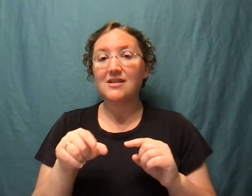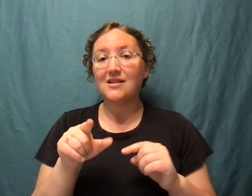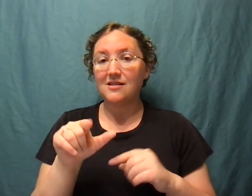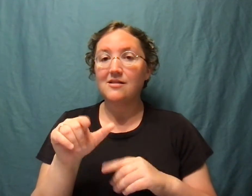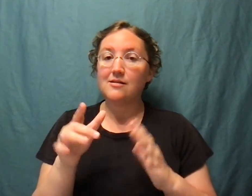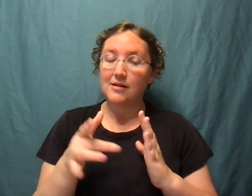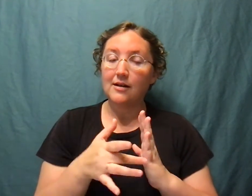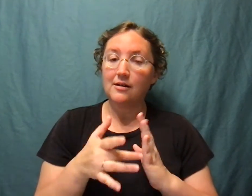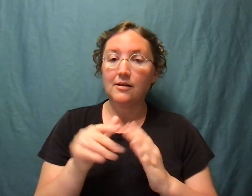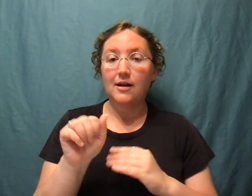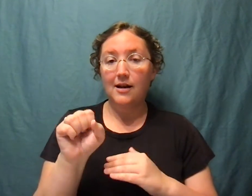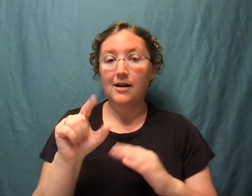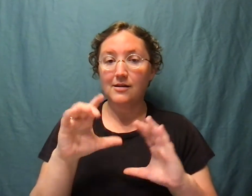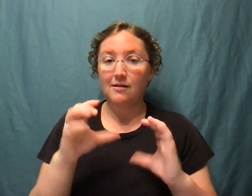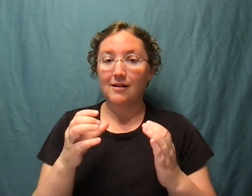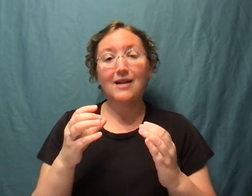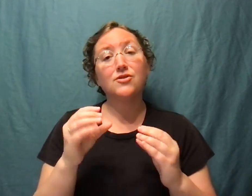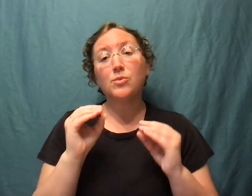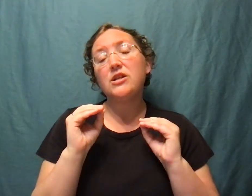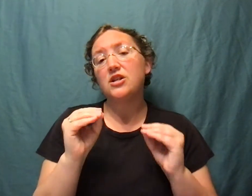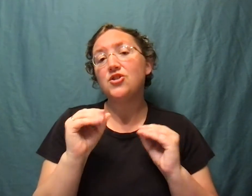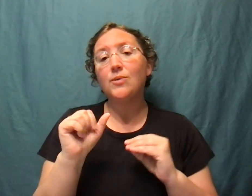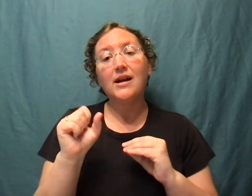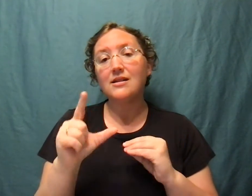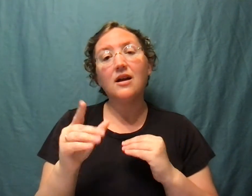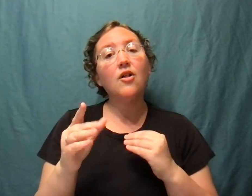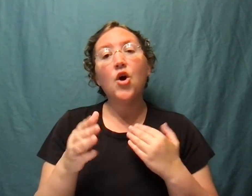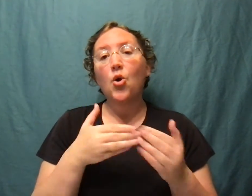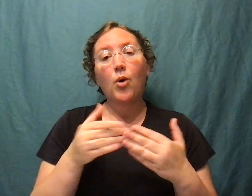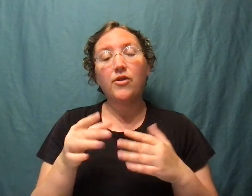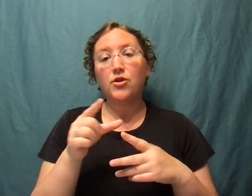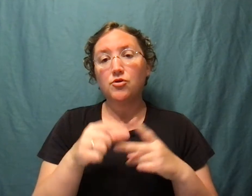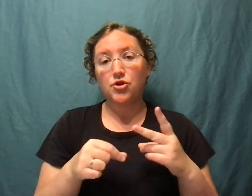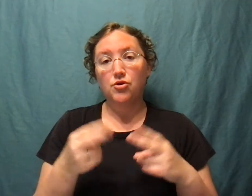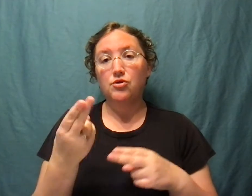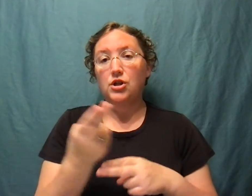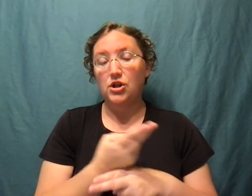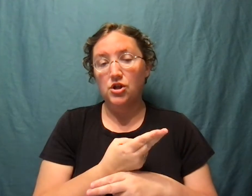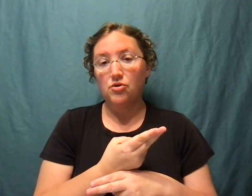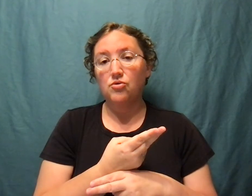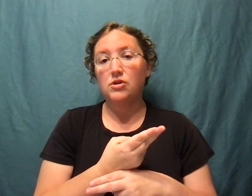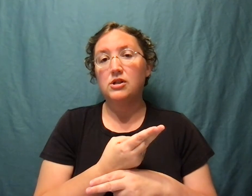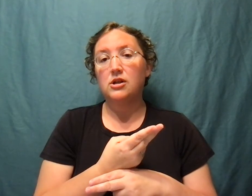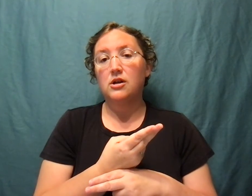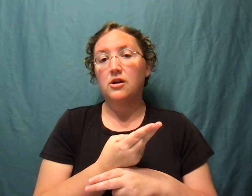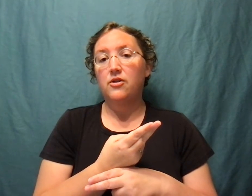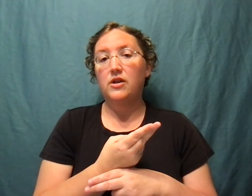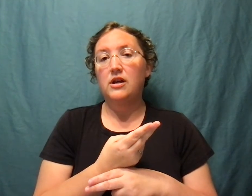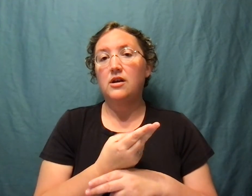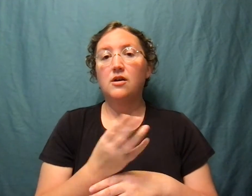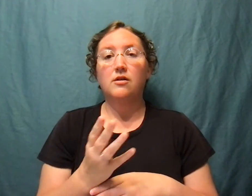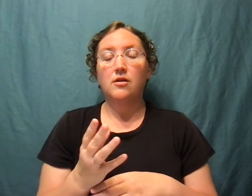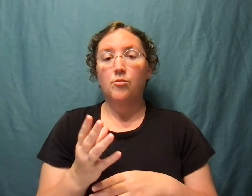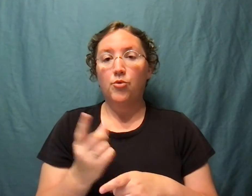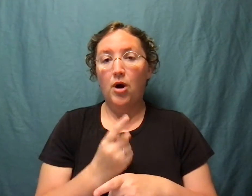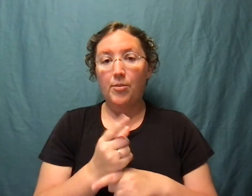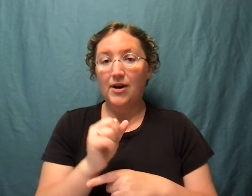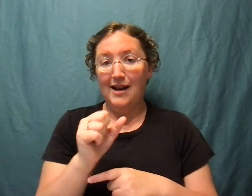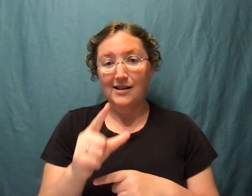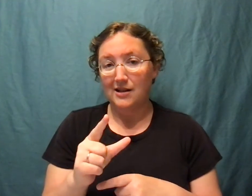is technically an ASL class, so we teach you ASL whether you choose to use the proper